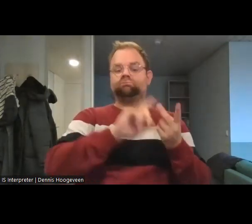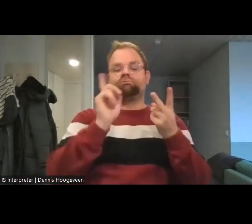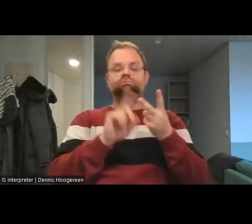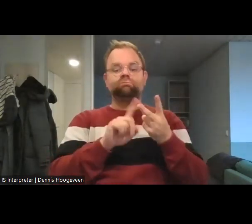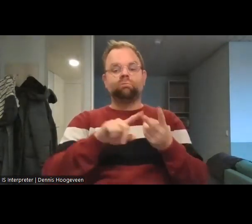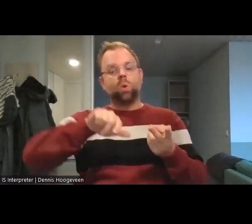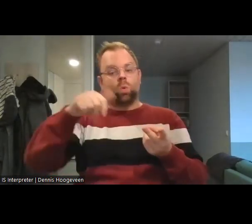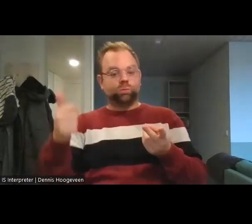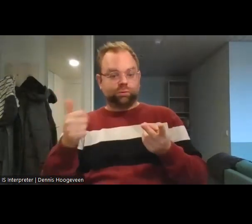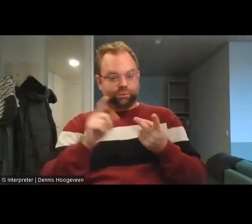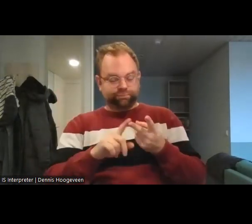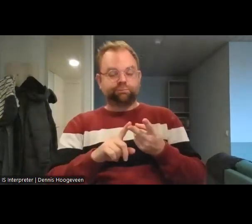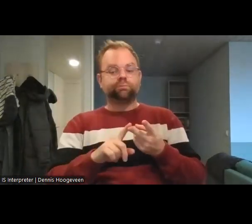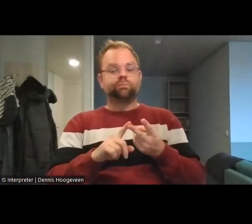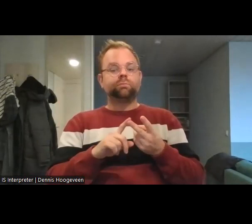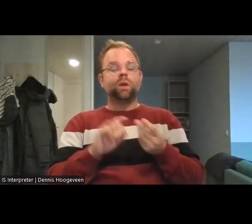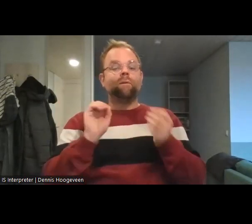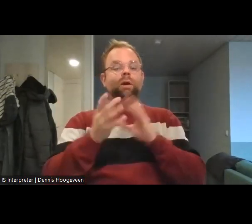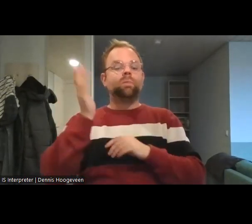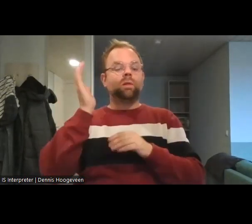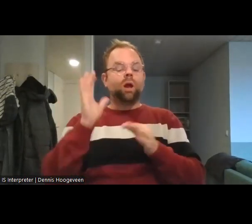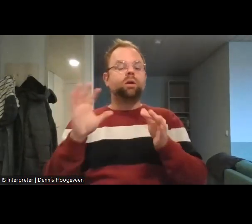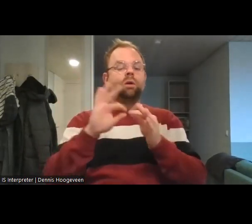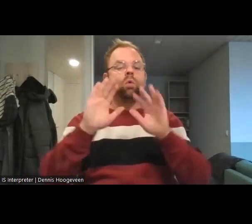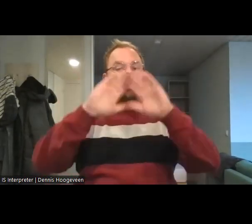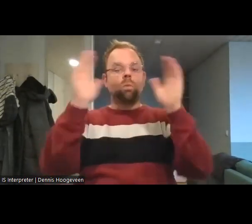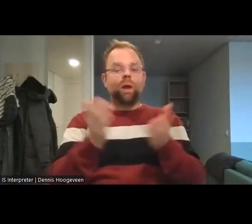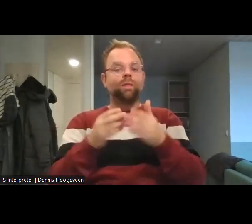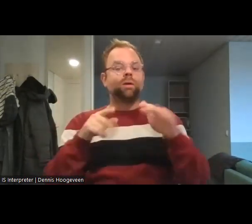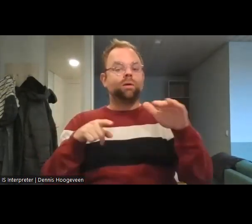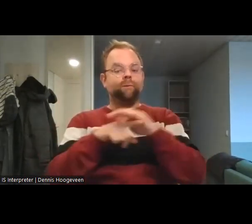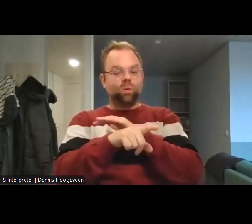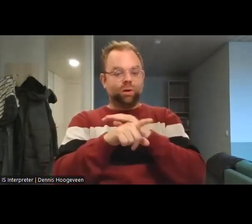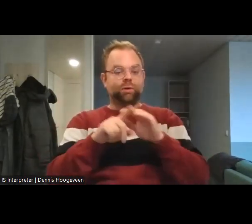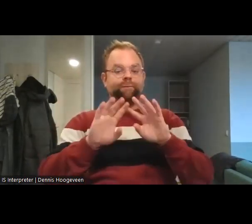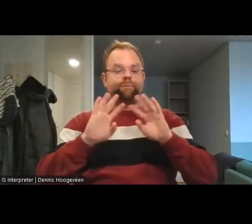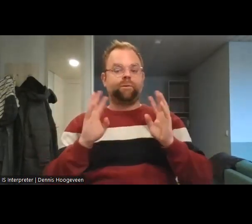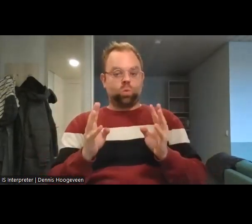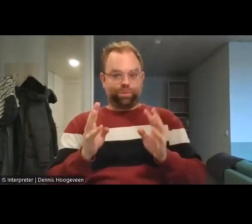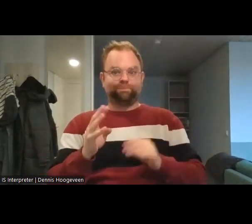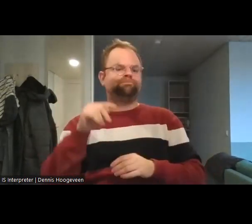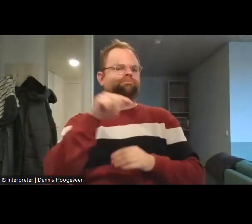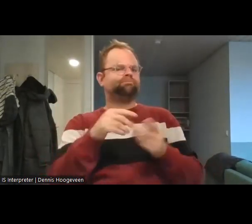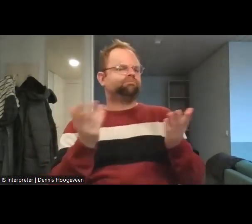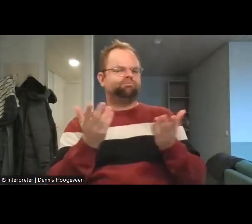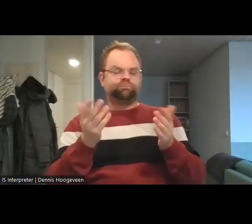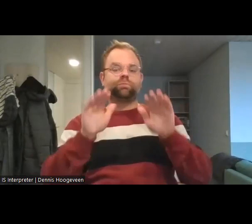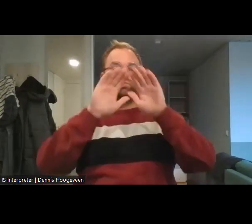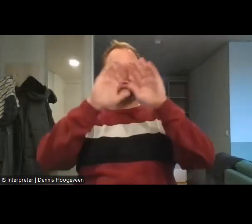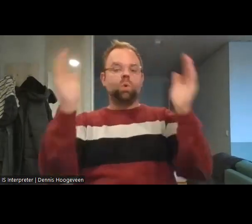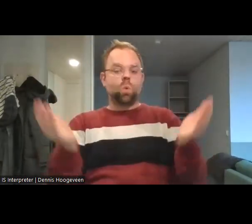UNHCR, member states, the civil society, academia, including as well civil